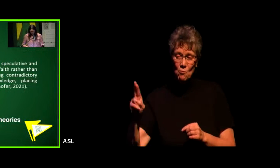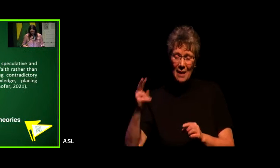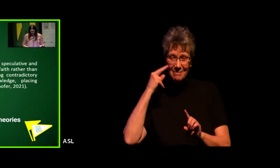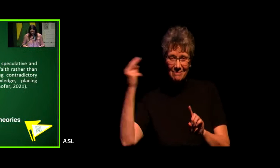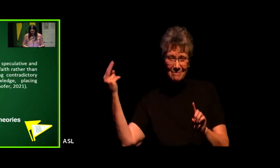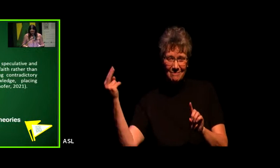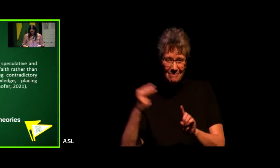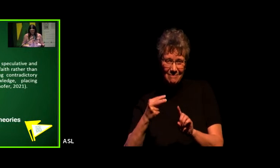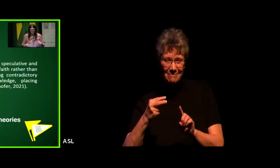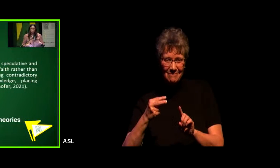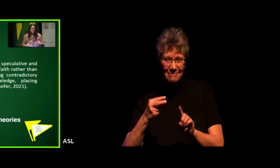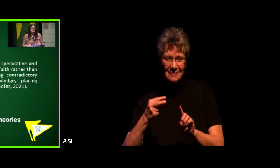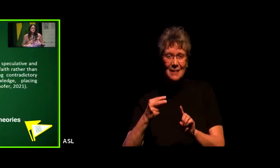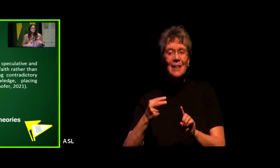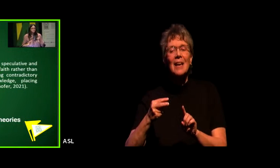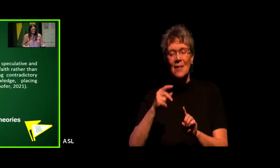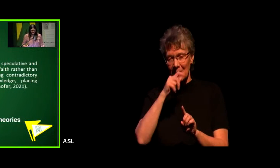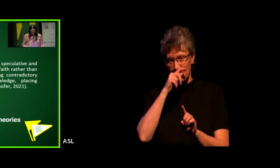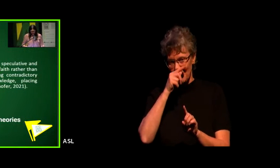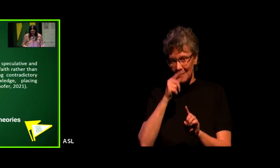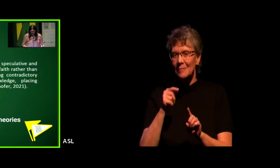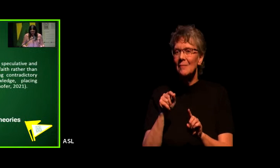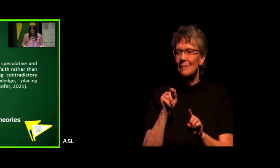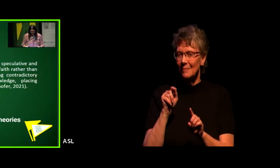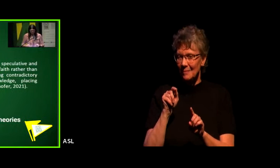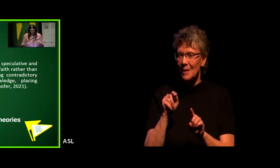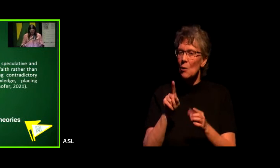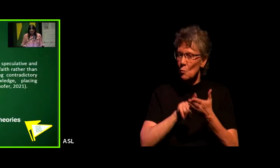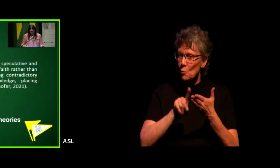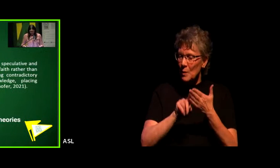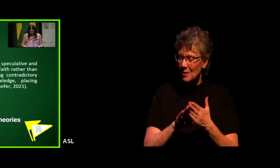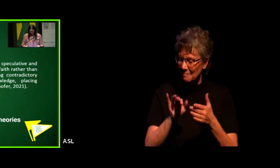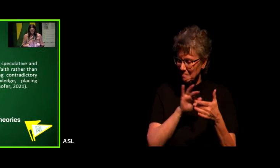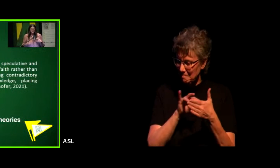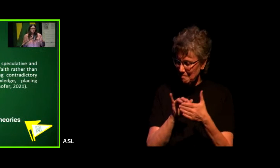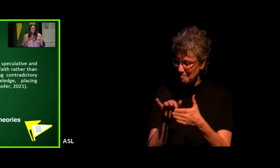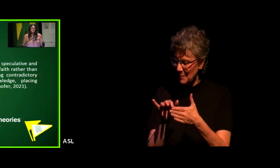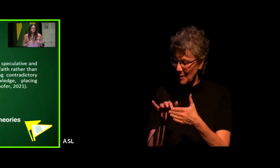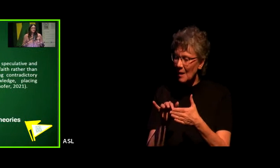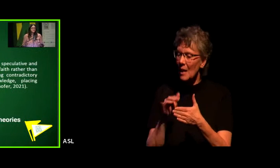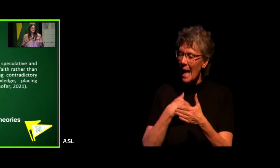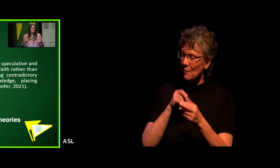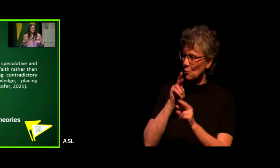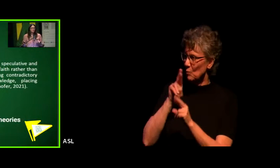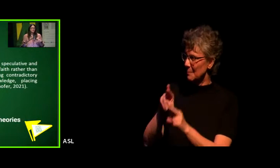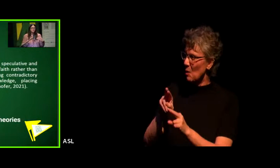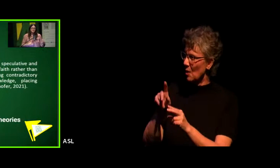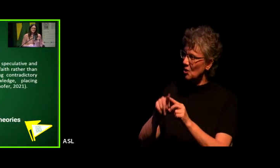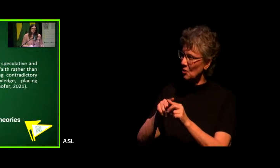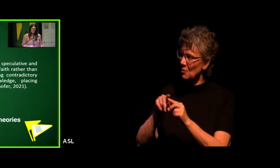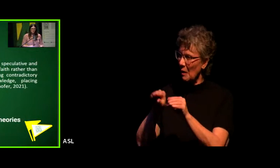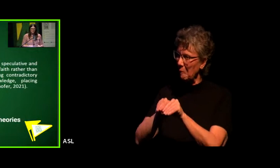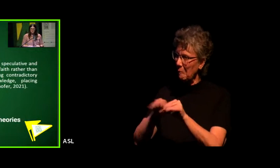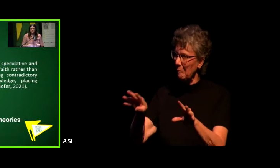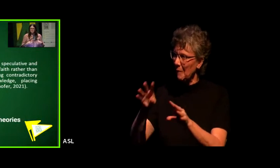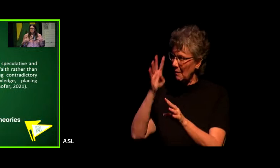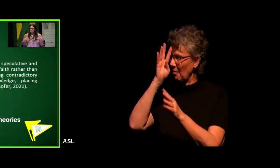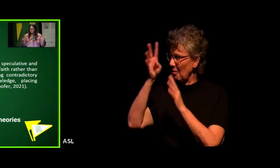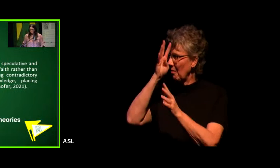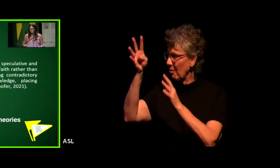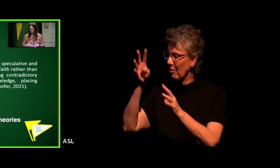doing a lot of work finding better ways to address these issues and respond to these issues. So I'm also looking there for ideas on how we can use that in